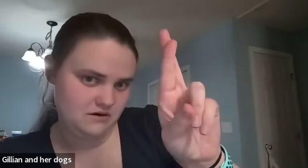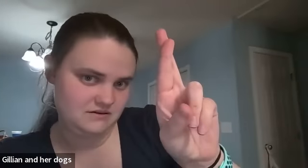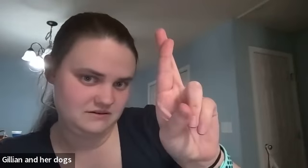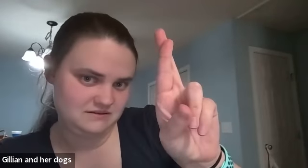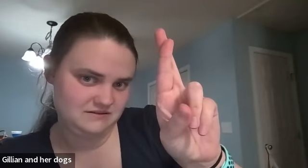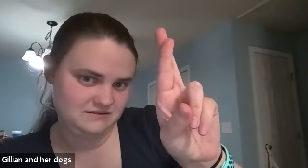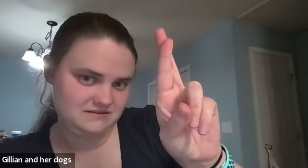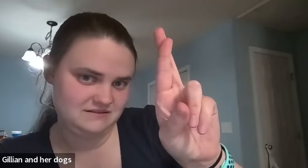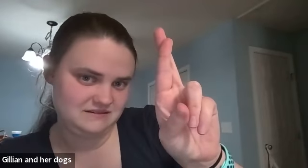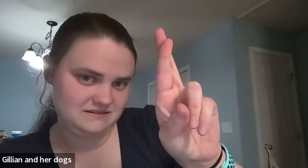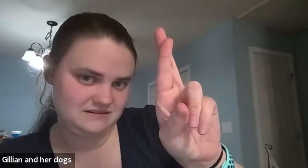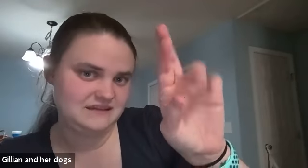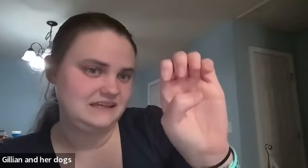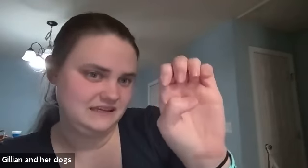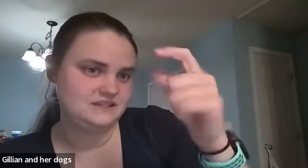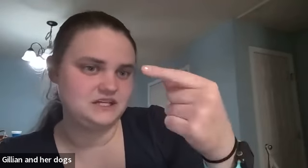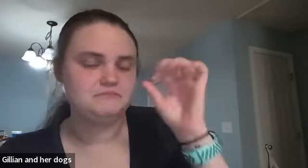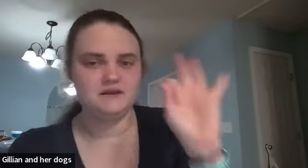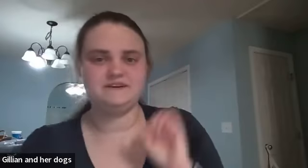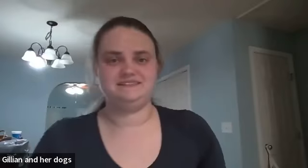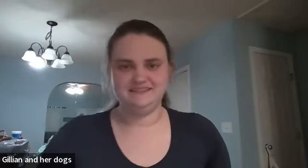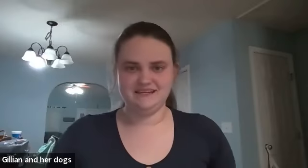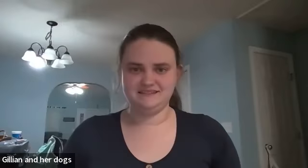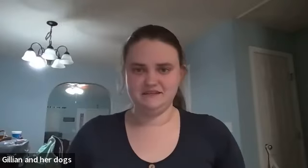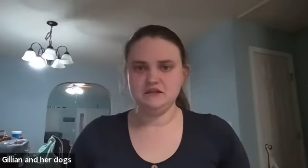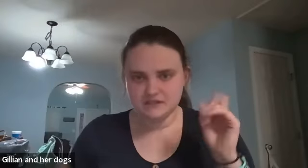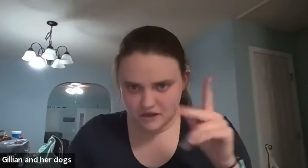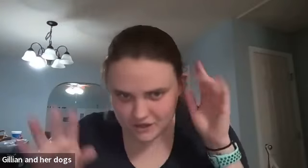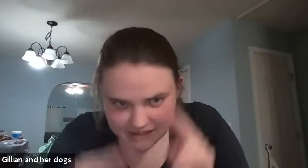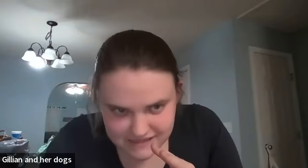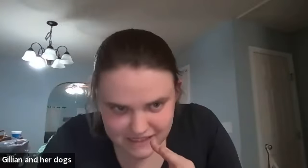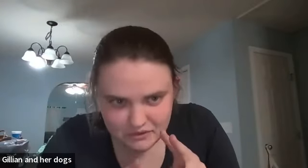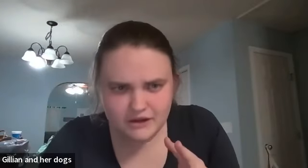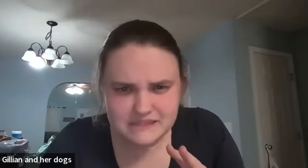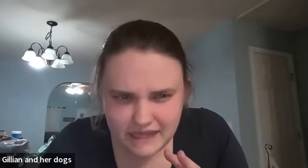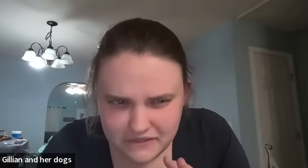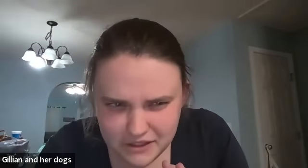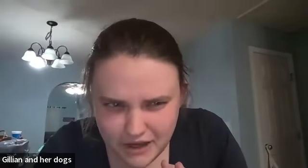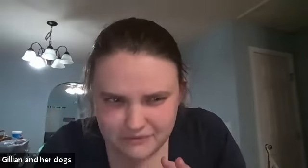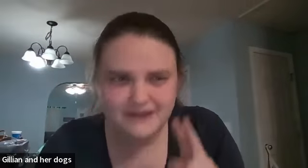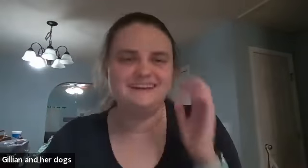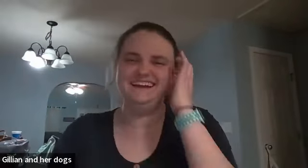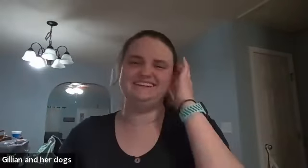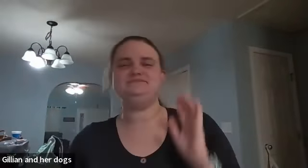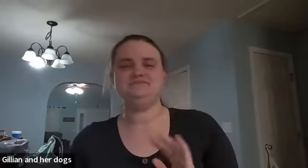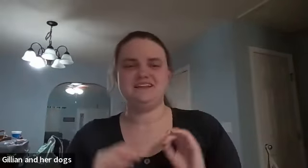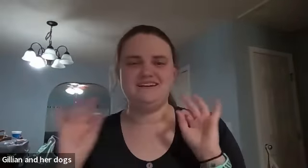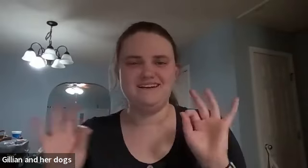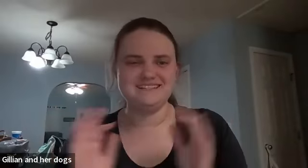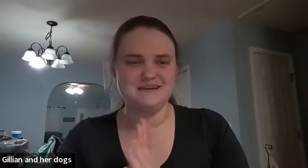R, E, G. Perfect. Yes. Sorry, I couldn't see it below, and I was like, I think you got it right. All right, awesome.